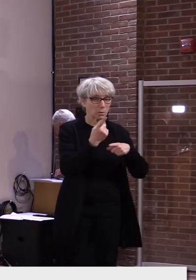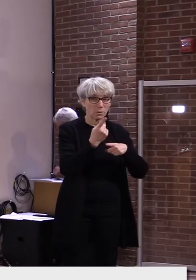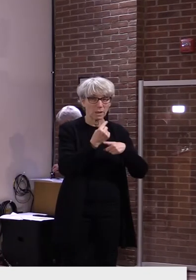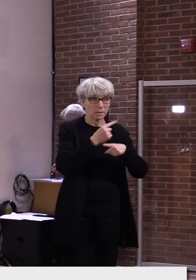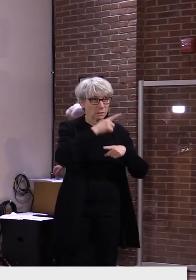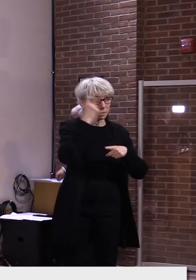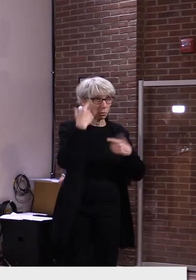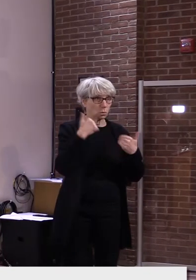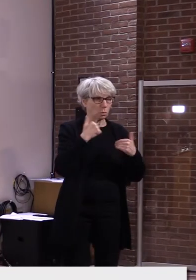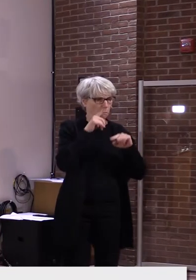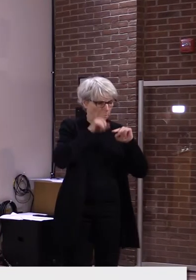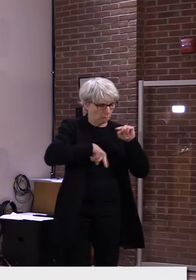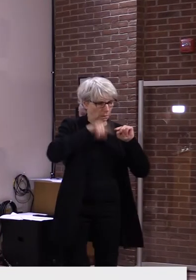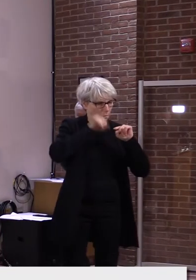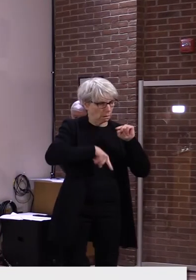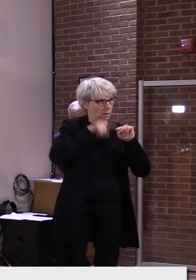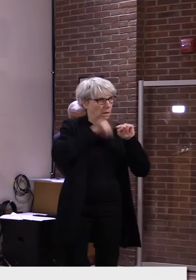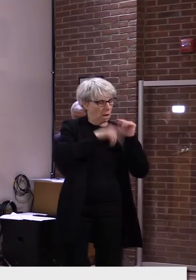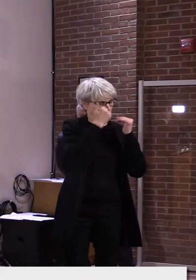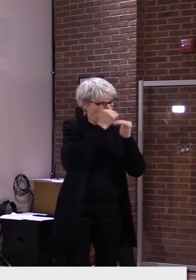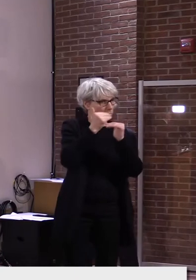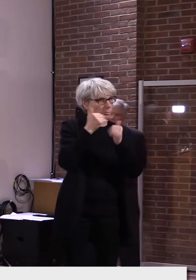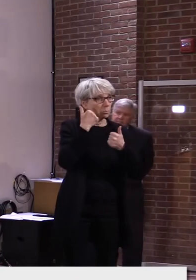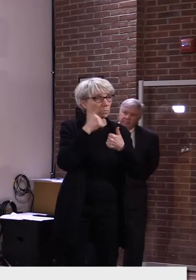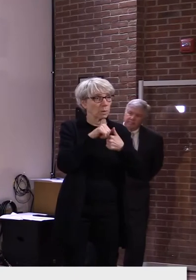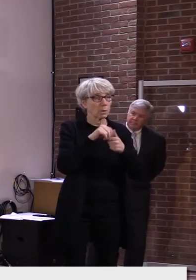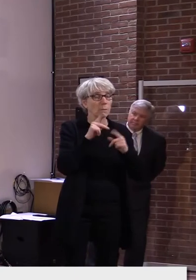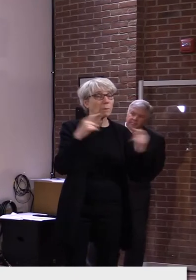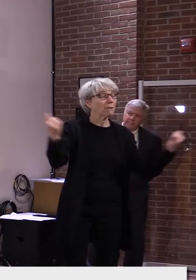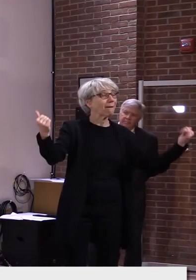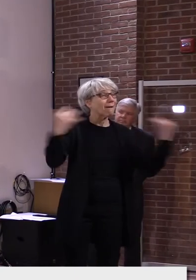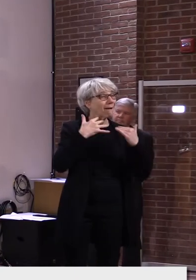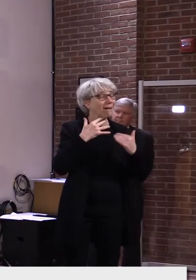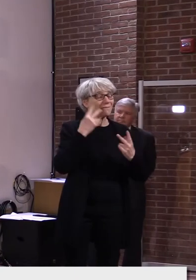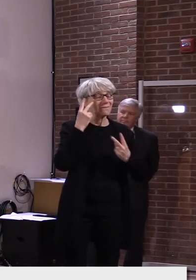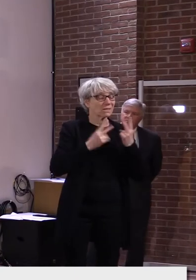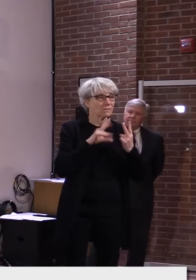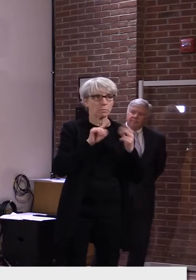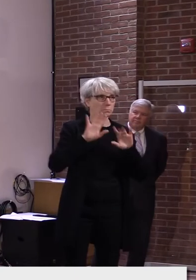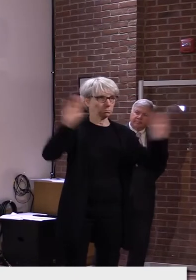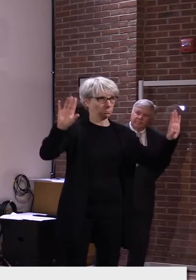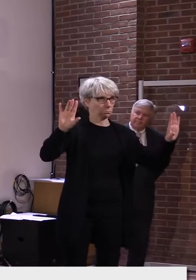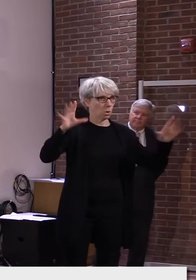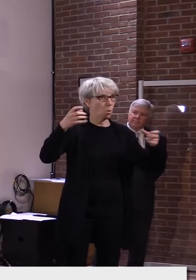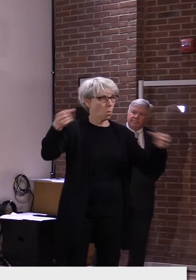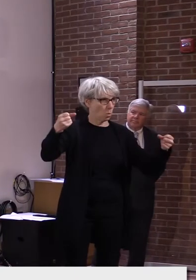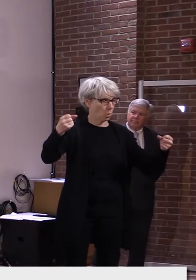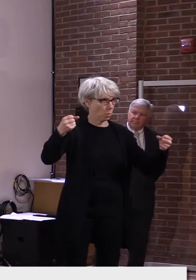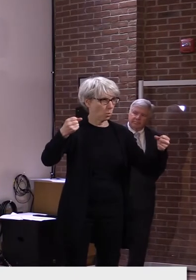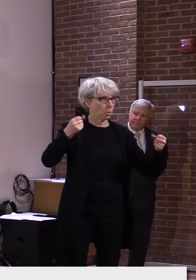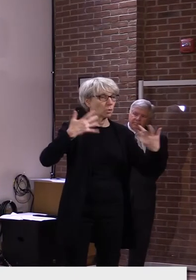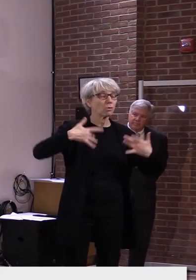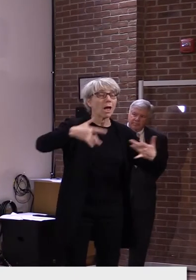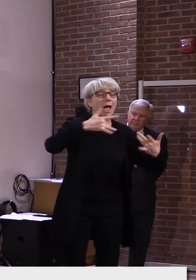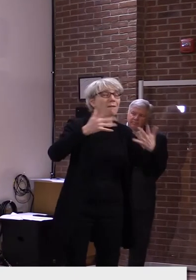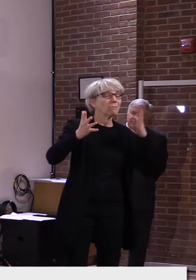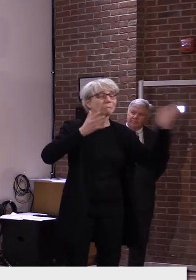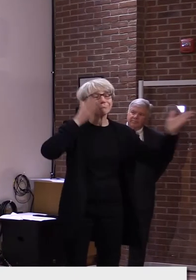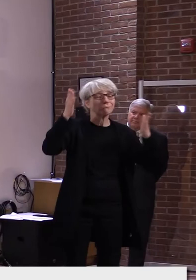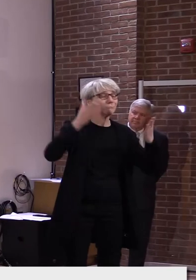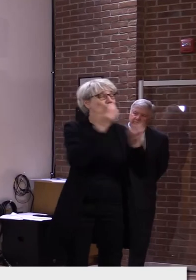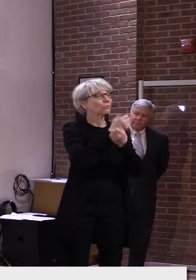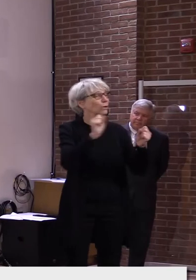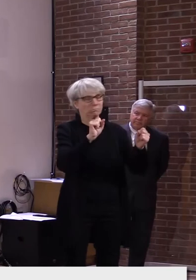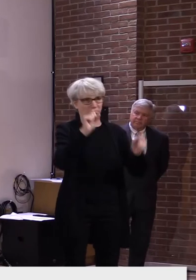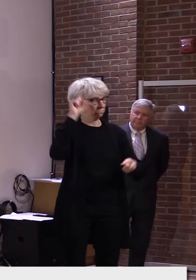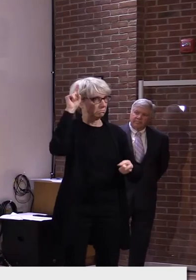in place, including coming into the state, having restrictions on travel.